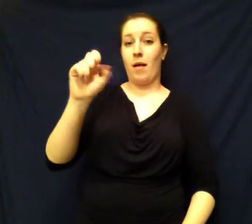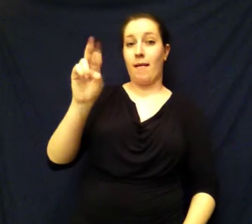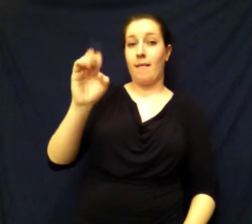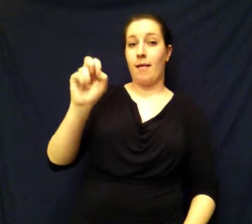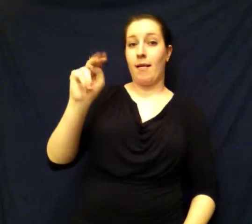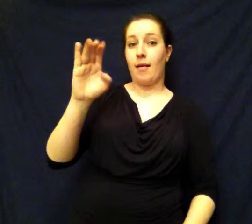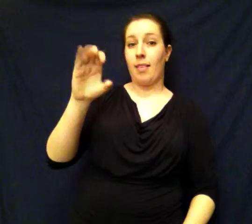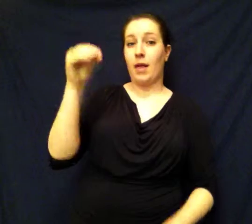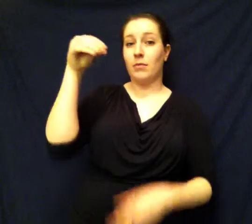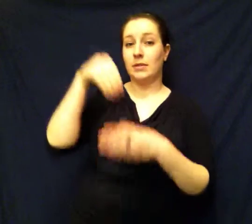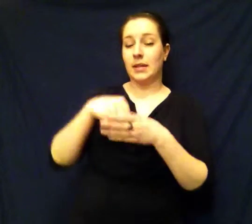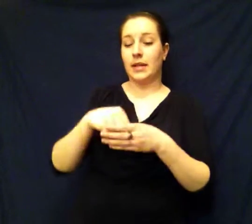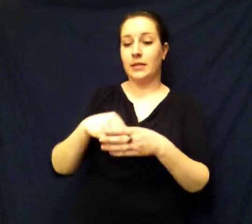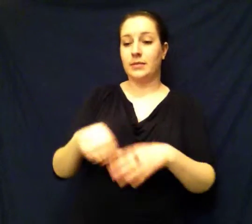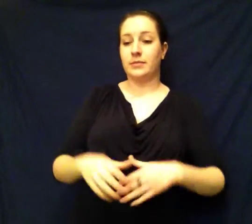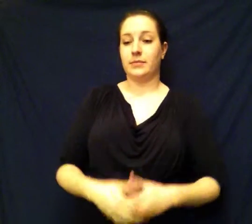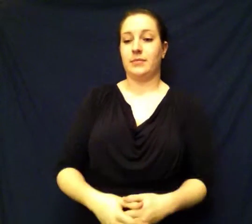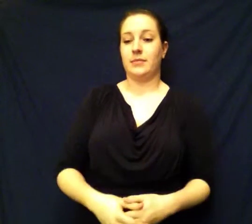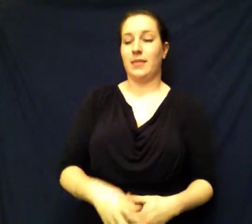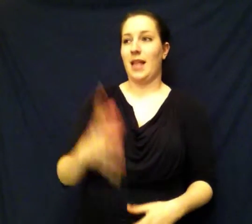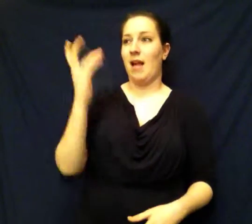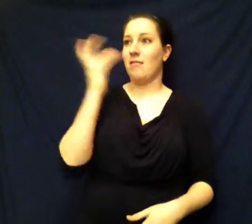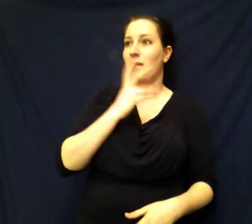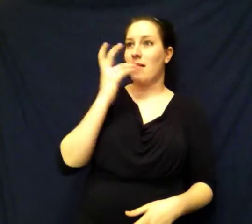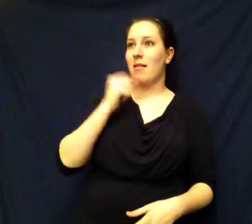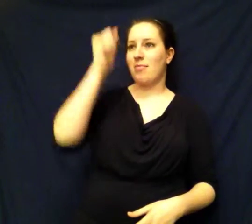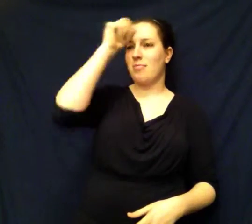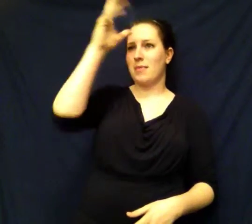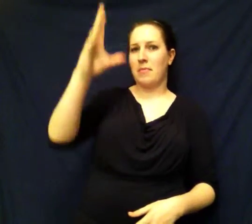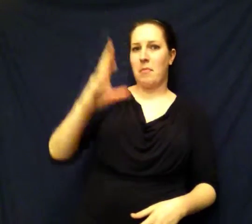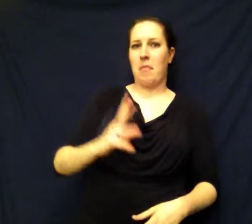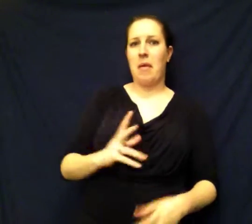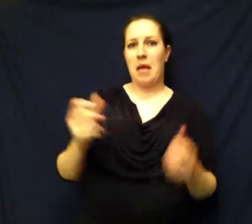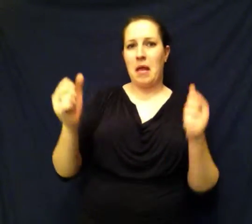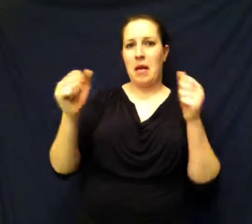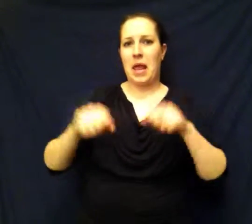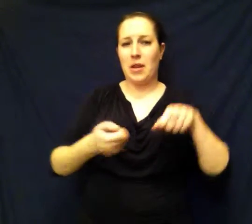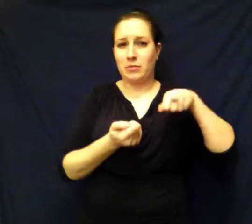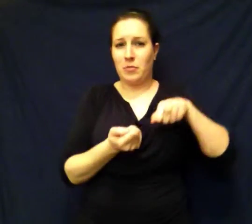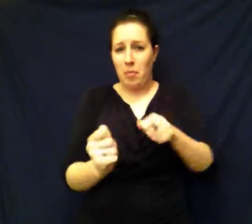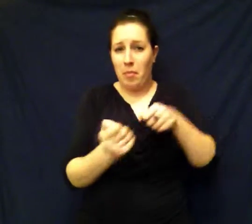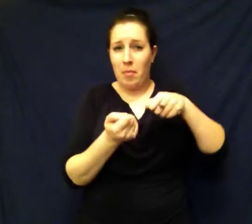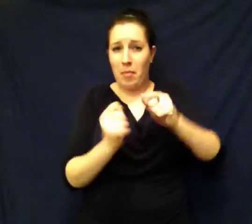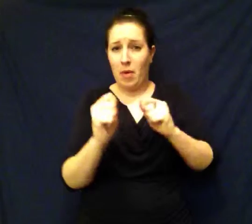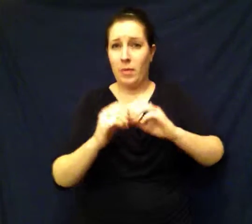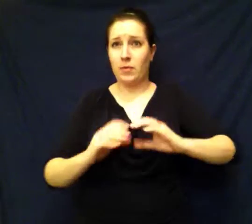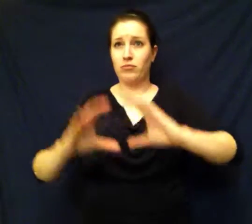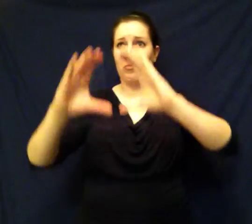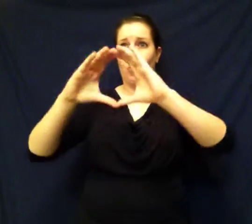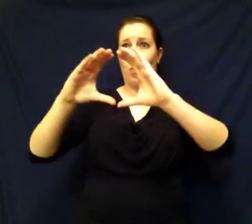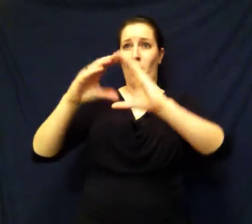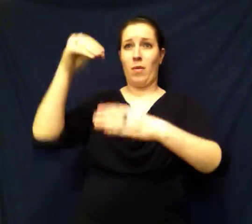It just seems phenomenal that this guy was able to make a hole in the wall of his cell and to camouflage it